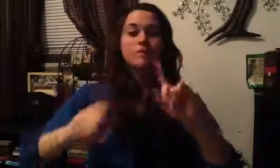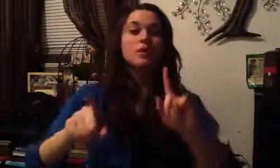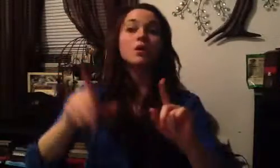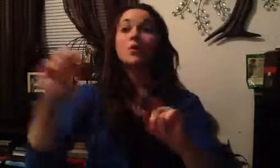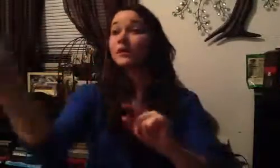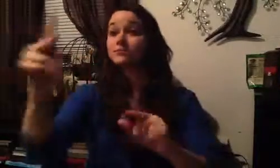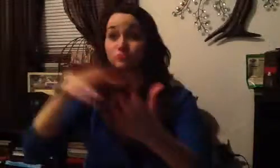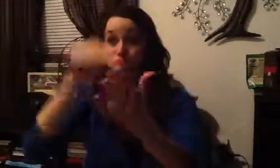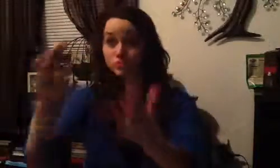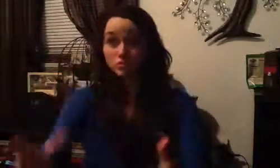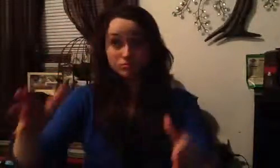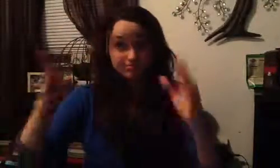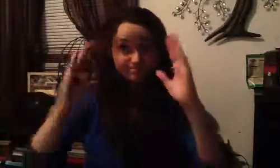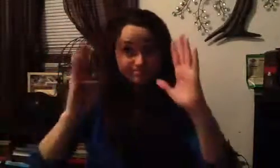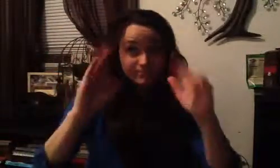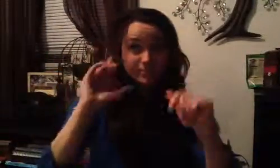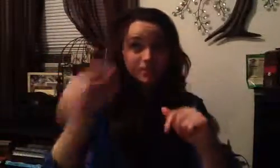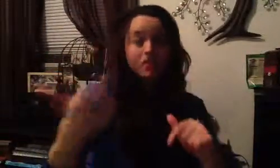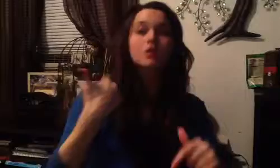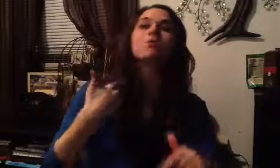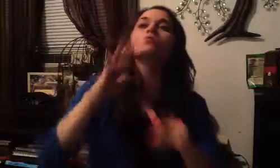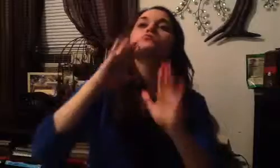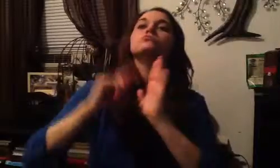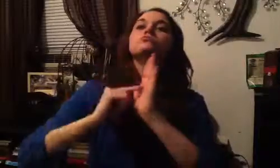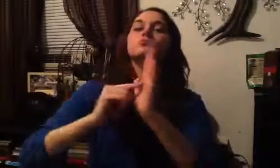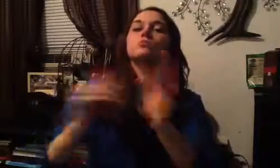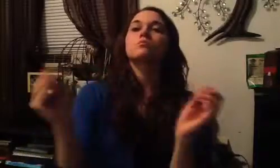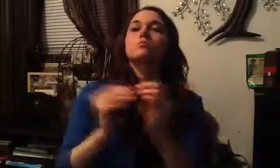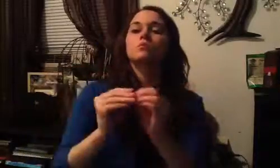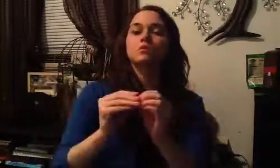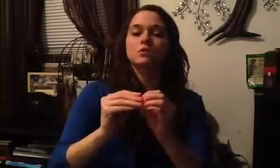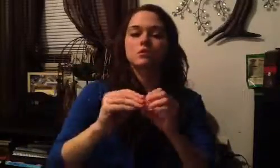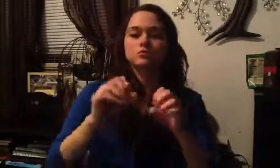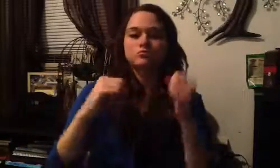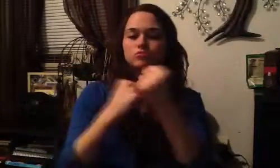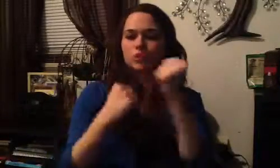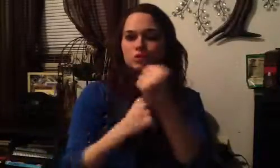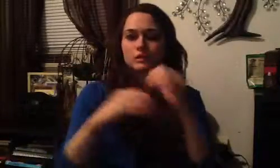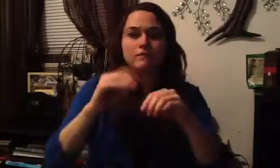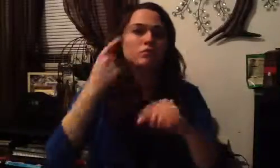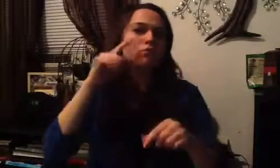forward to looking at these structures now in the heart model. Okay? Thank you.